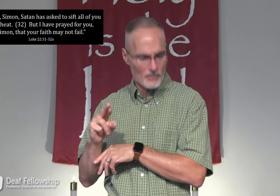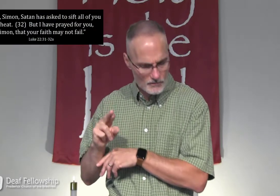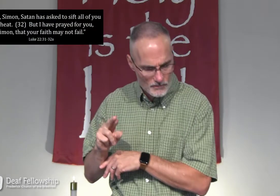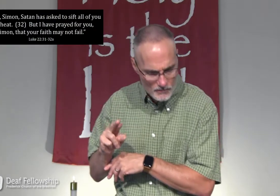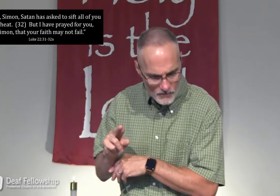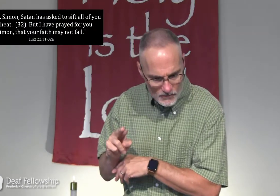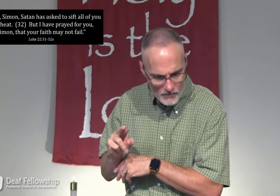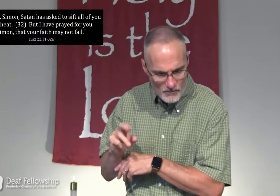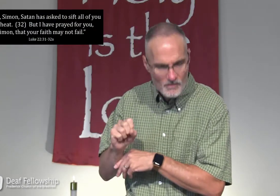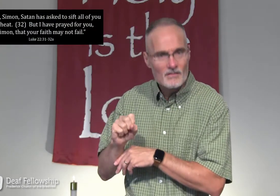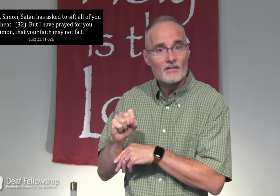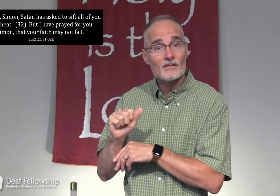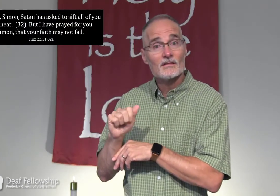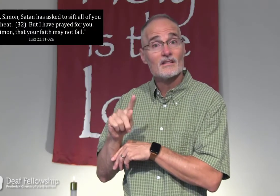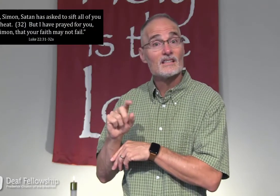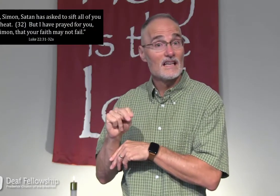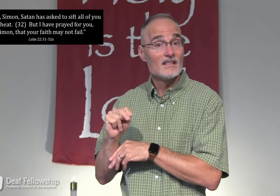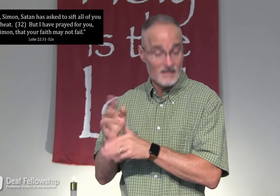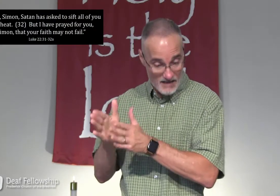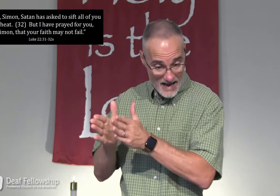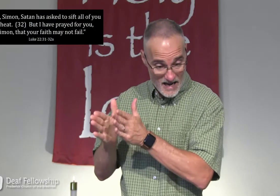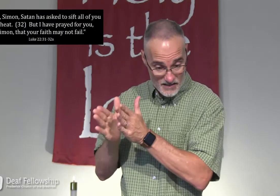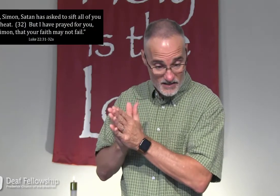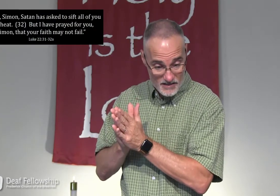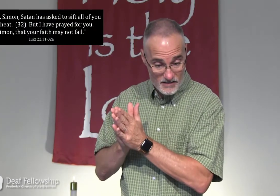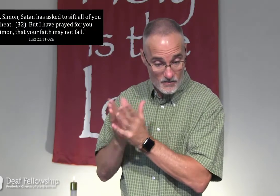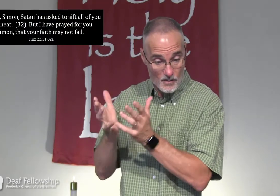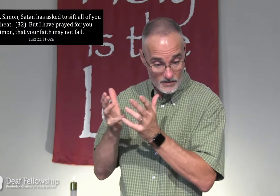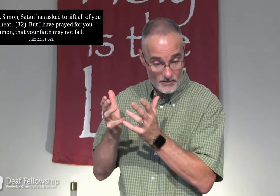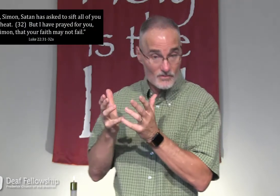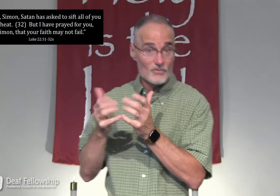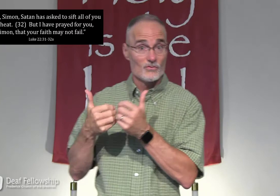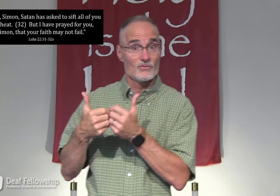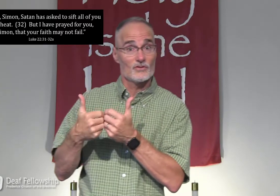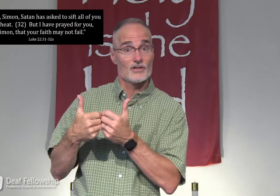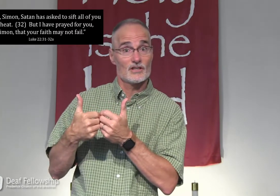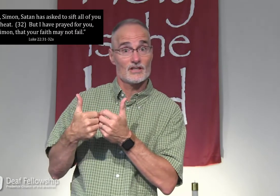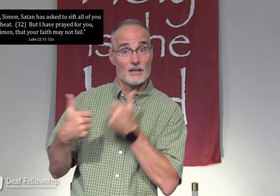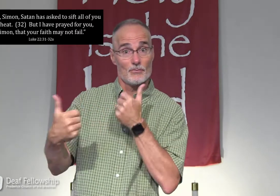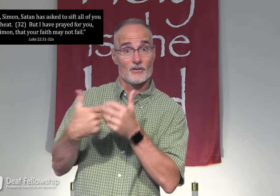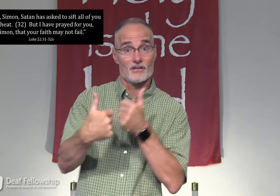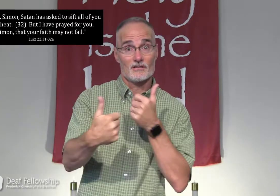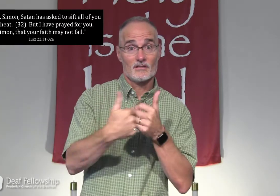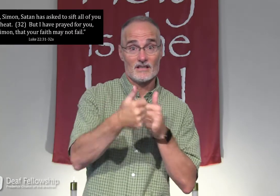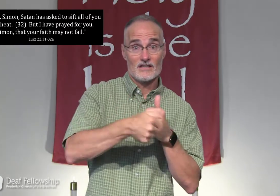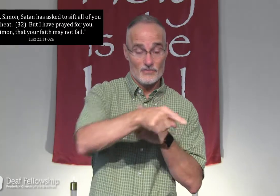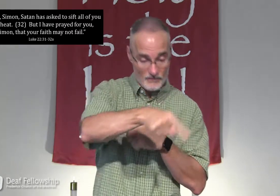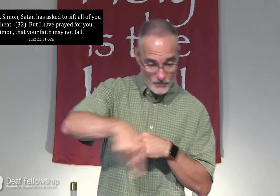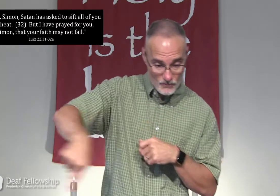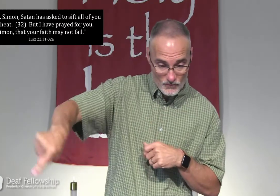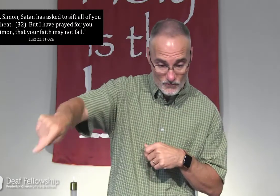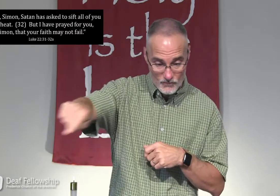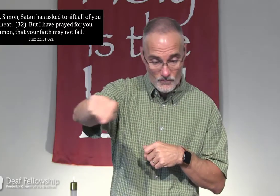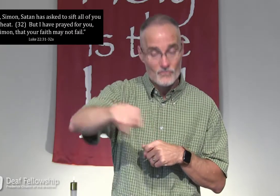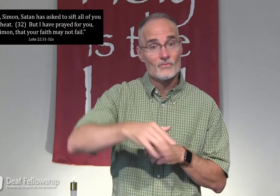Simon was his name, Simon Peter. Satan has asked to sift, to separate all of